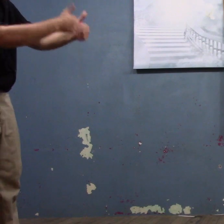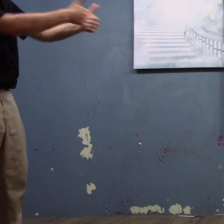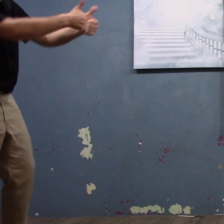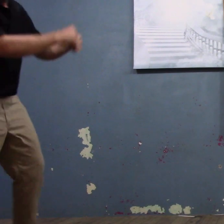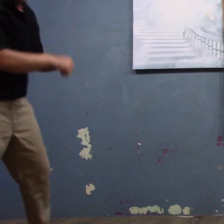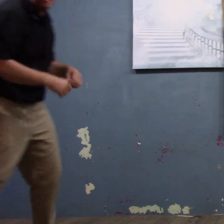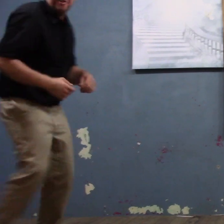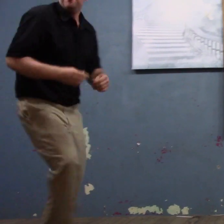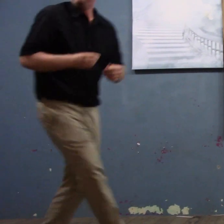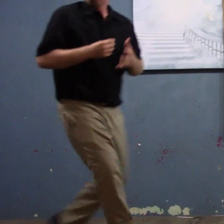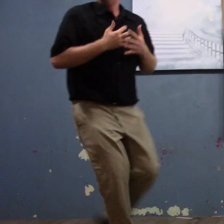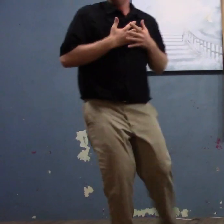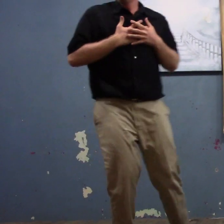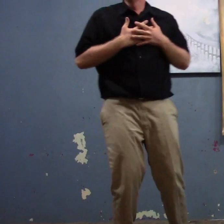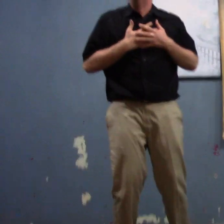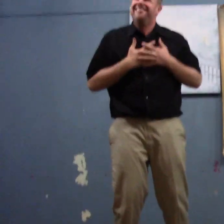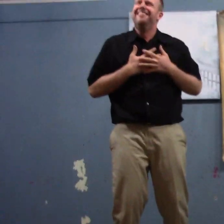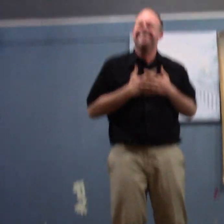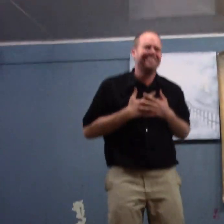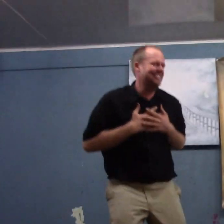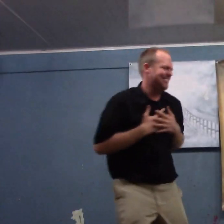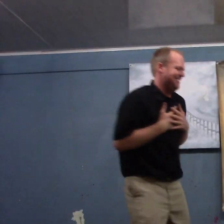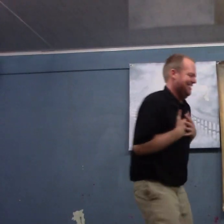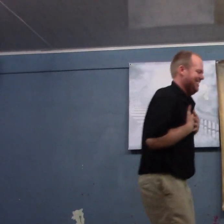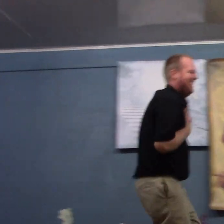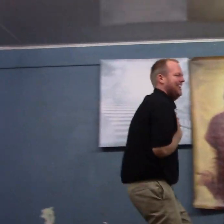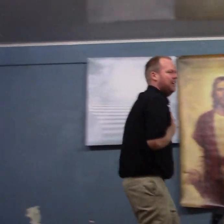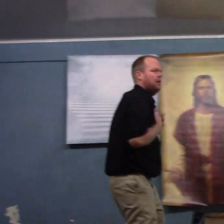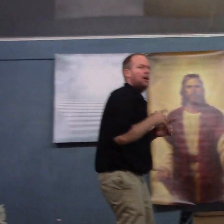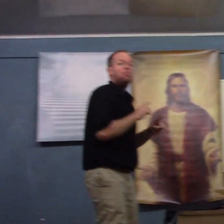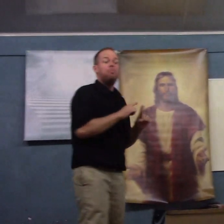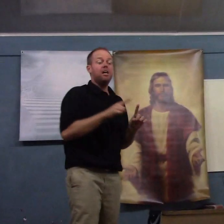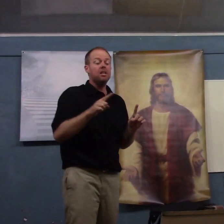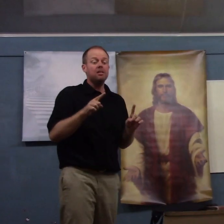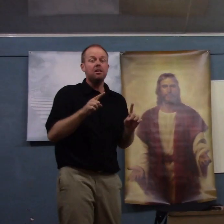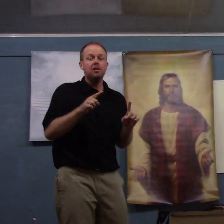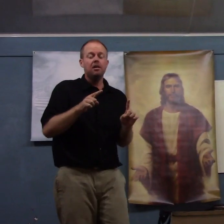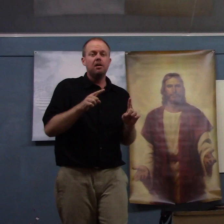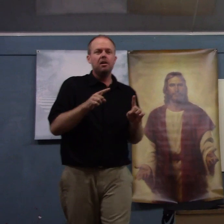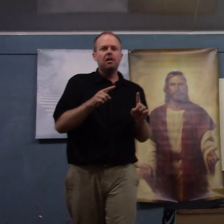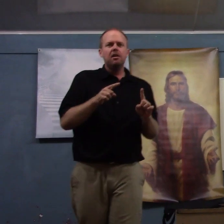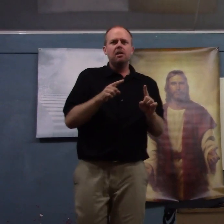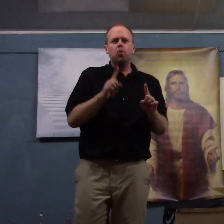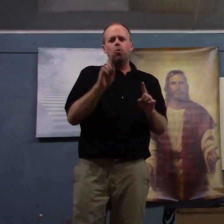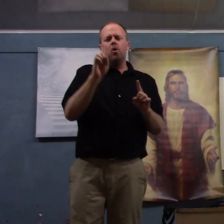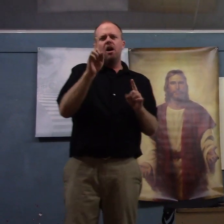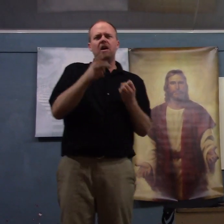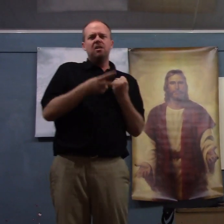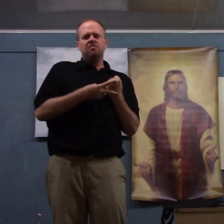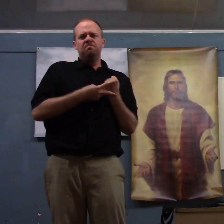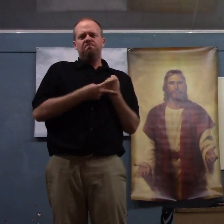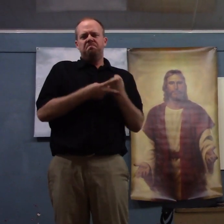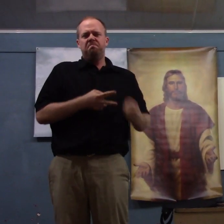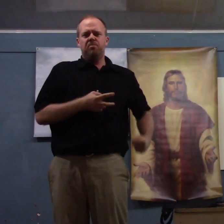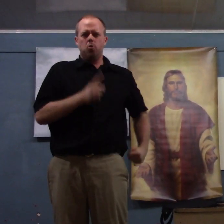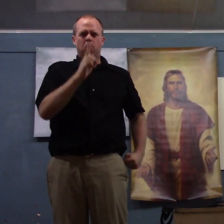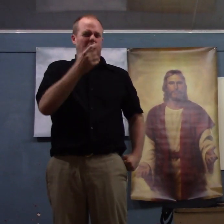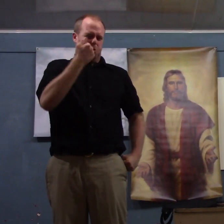So you might ask the other person, am I a Christian now? And the other person says, yes. But there's